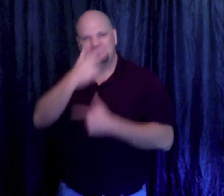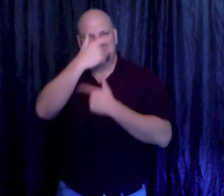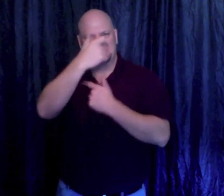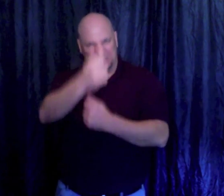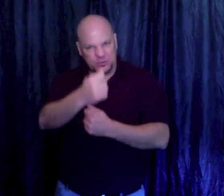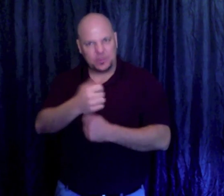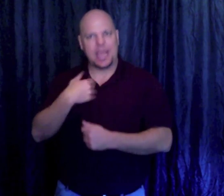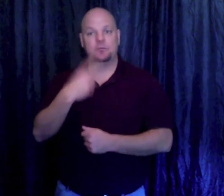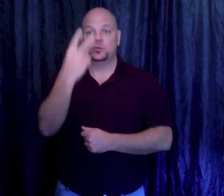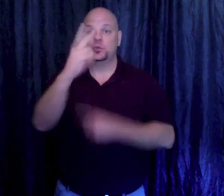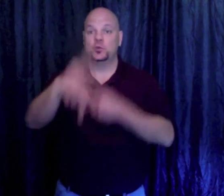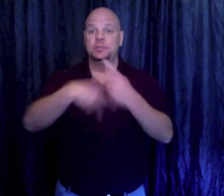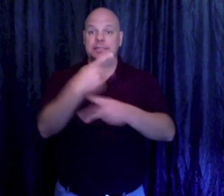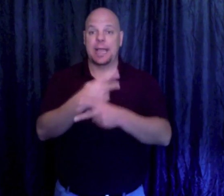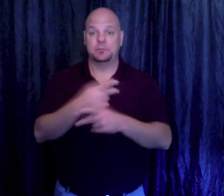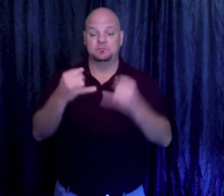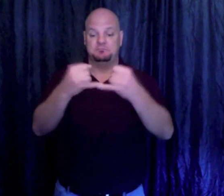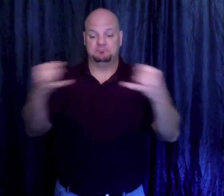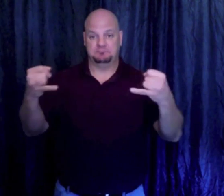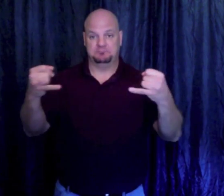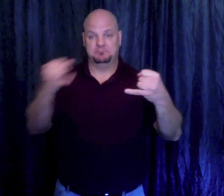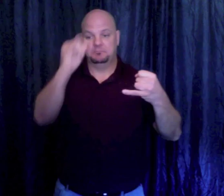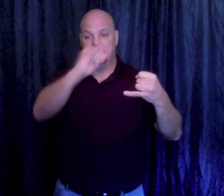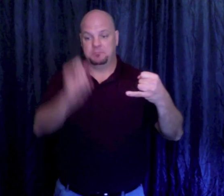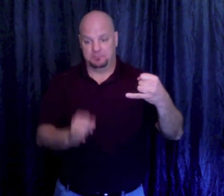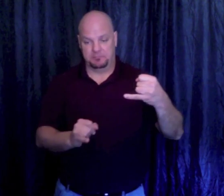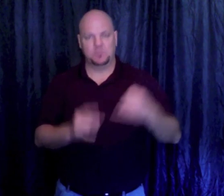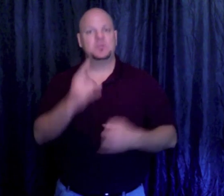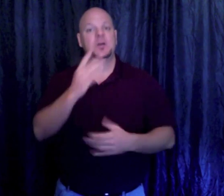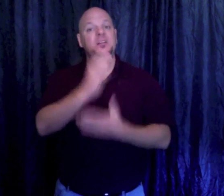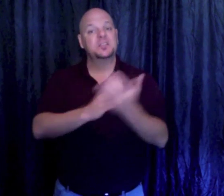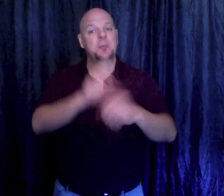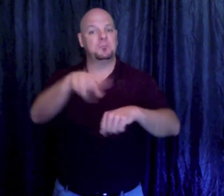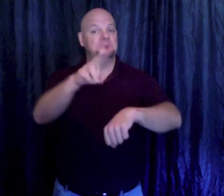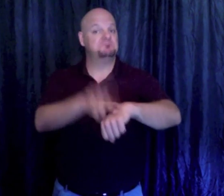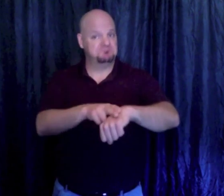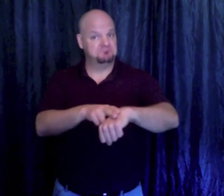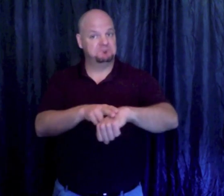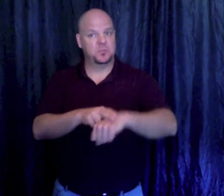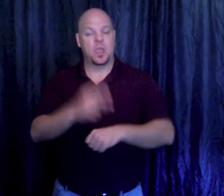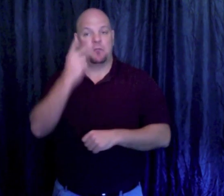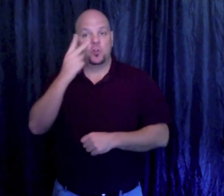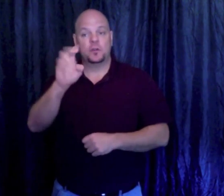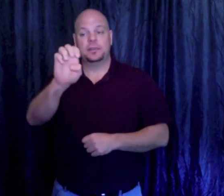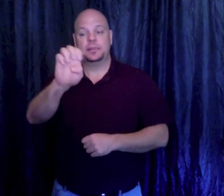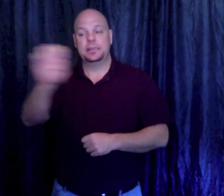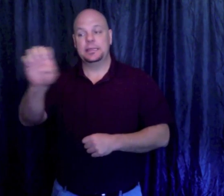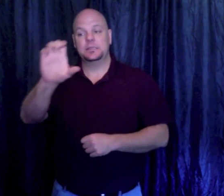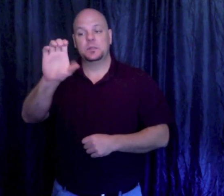kinds. Some of them are natural. So if you look in the East Coast boundary is natural because of the